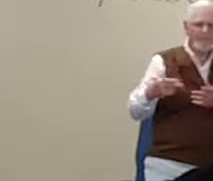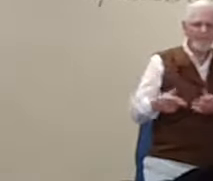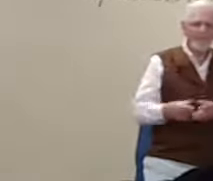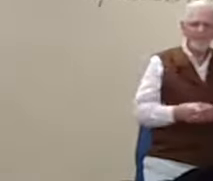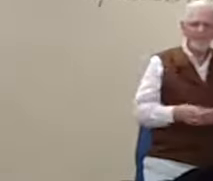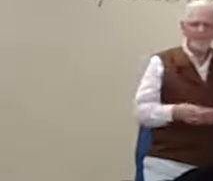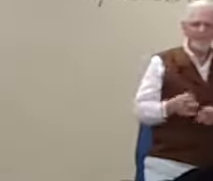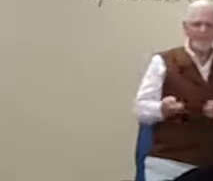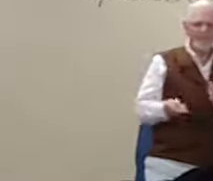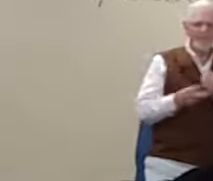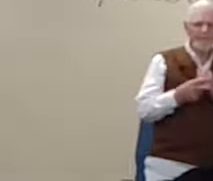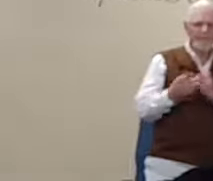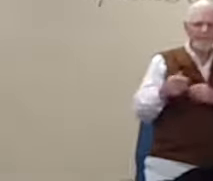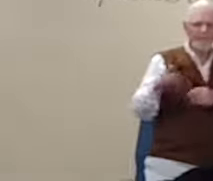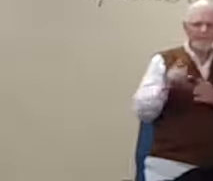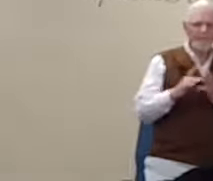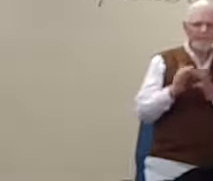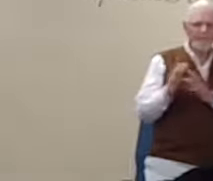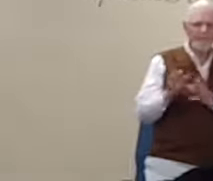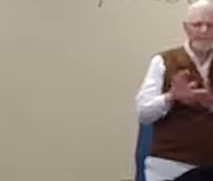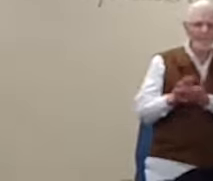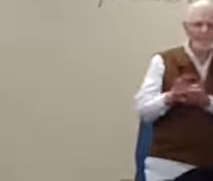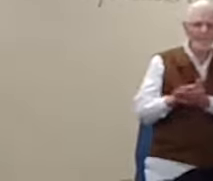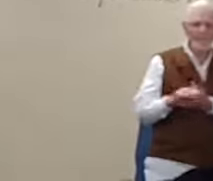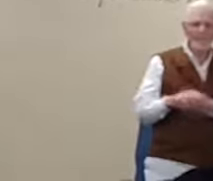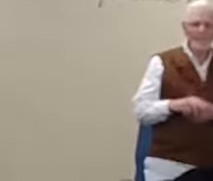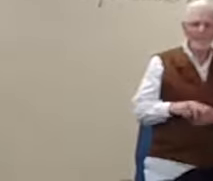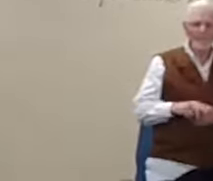They got saved, went down to Bible school.